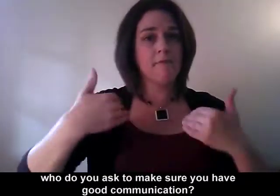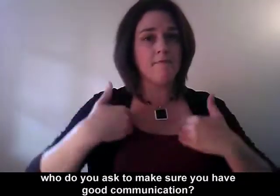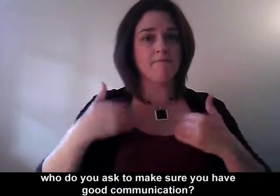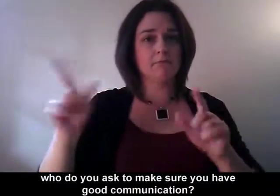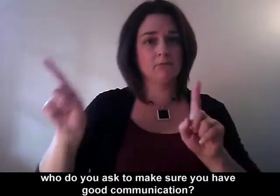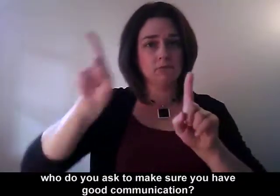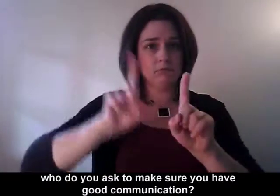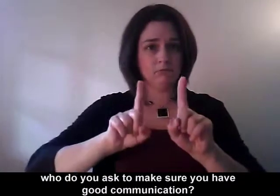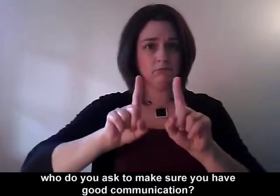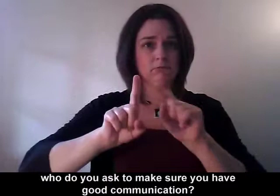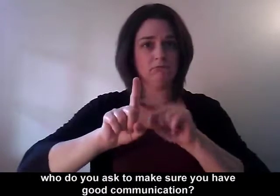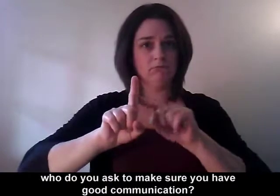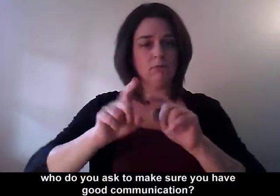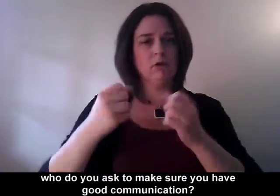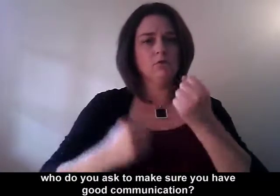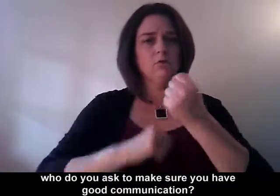to make sure you have good communication?